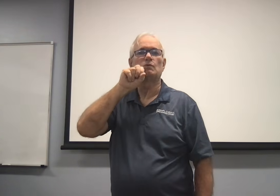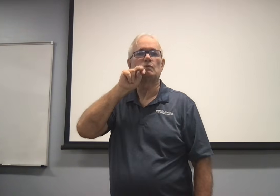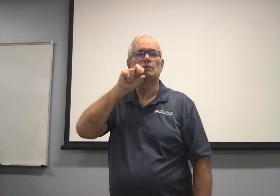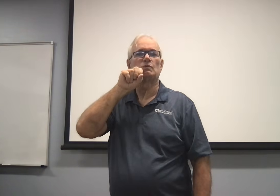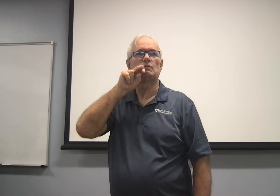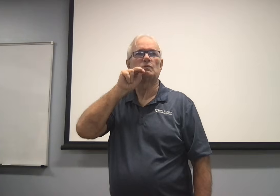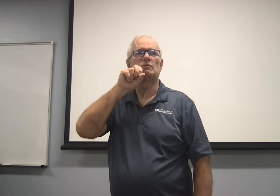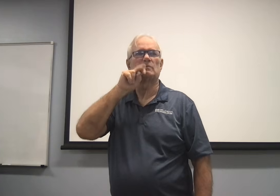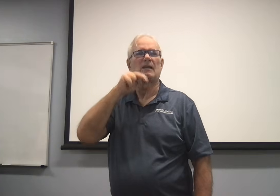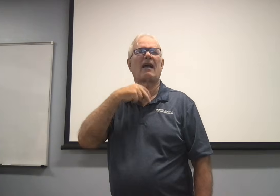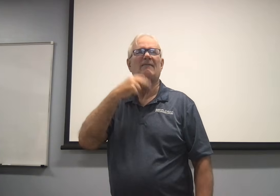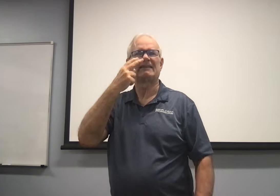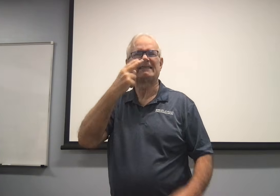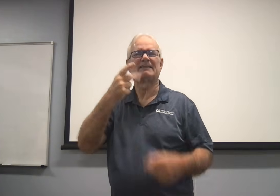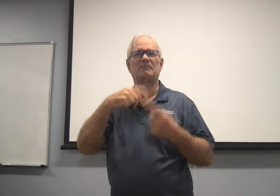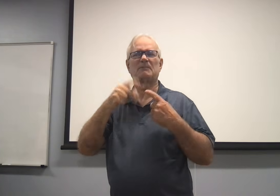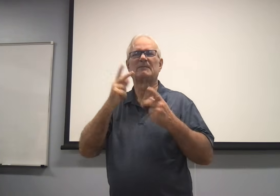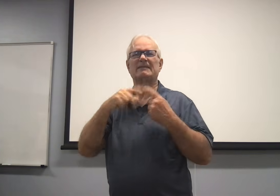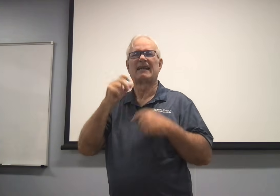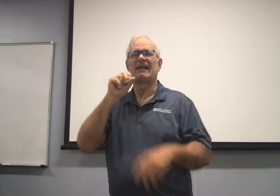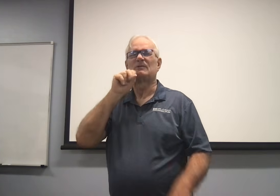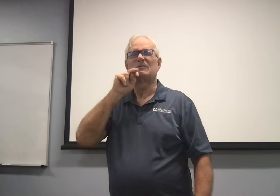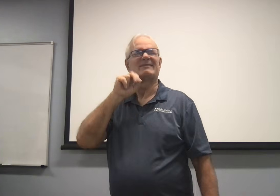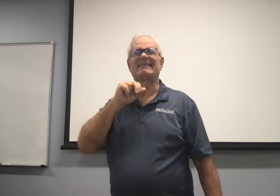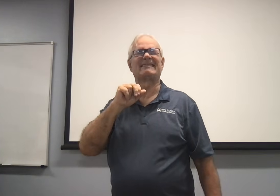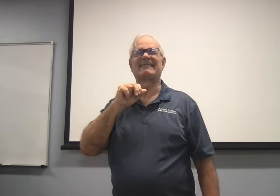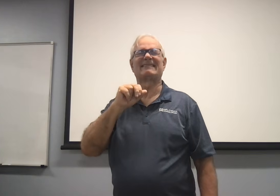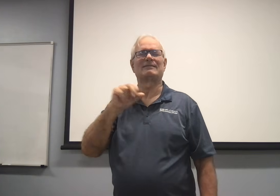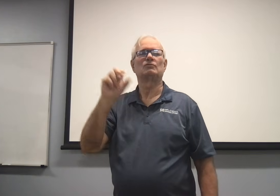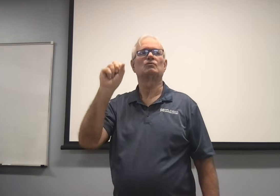Some people sign like this. I've seen S-N by your chin.